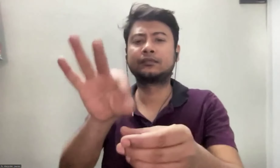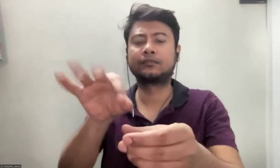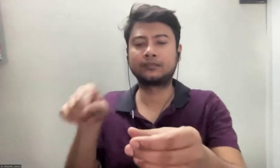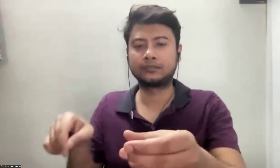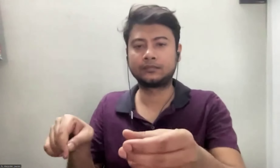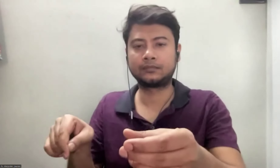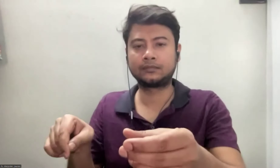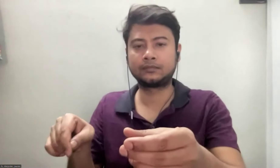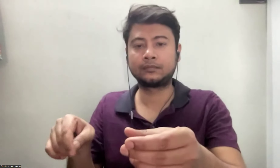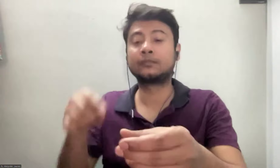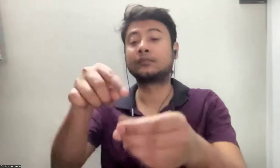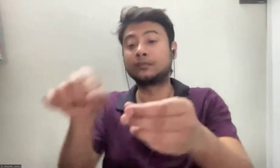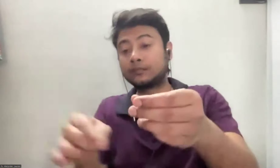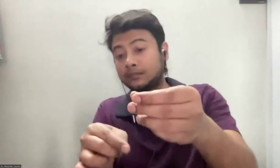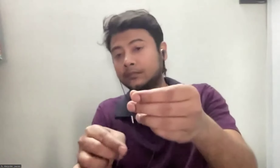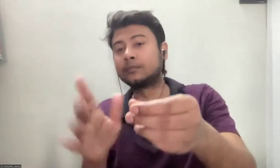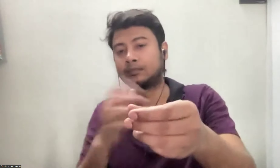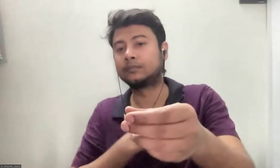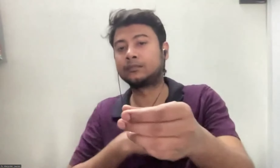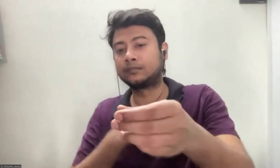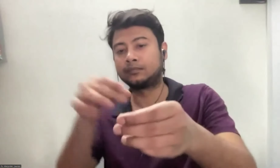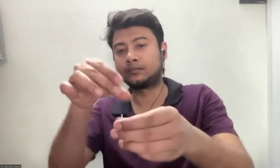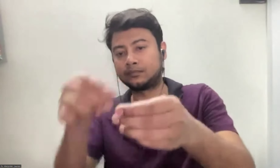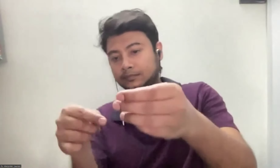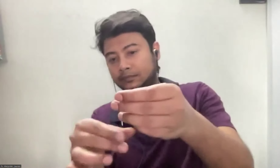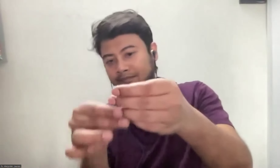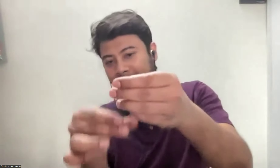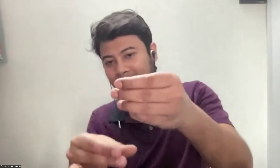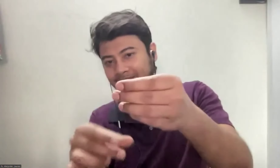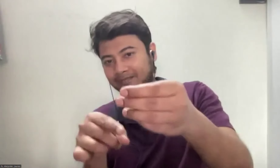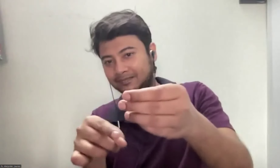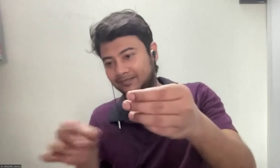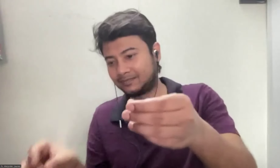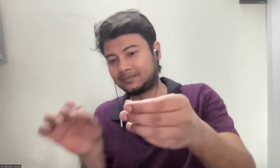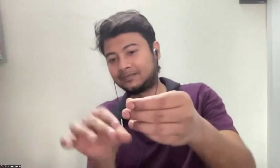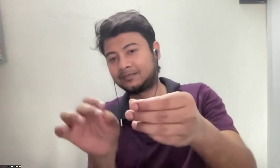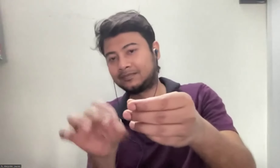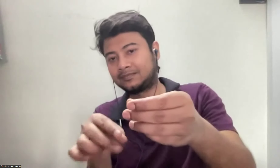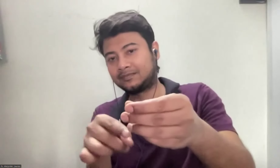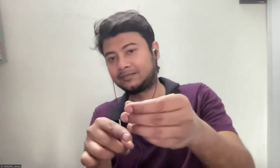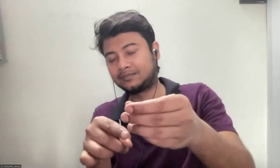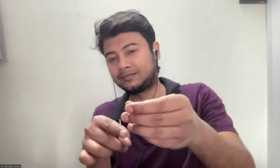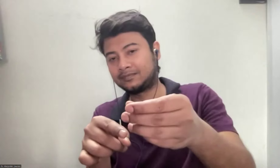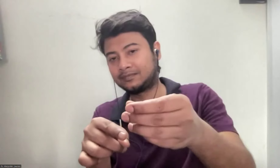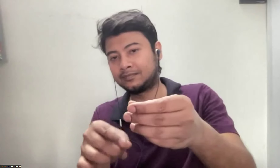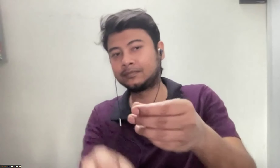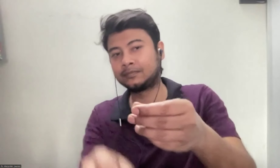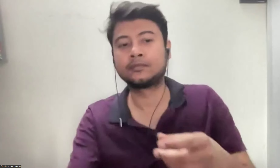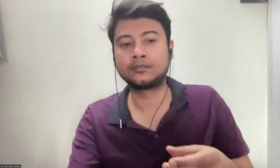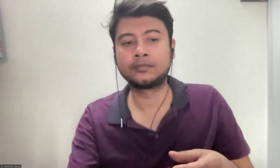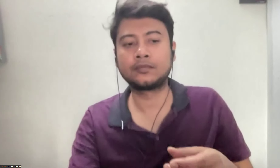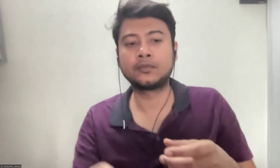At the bottom, not at the key part, where the bottom part, base of it. And you again offer the ghee lamp